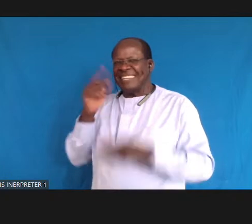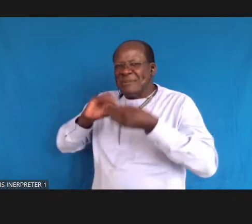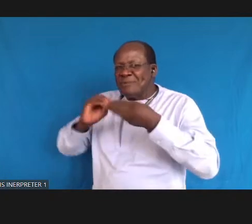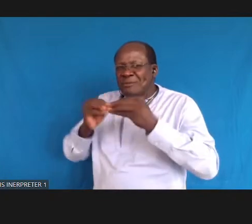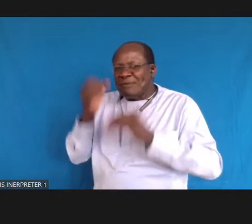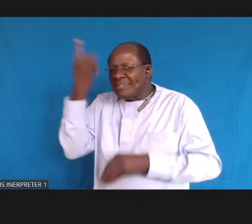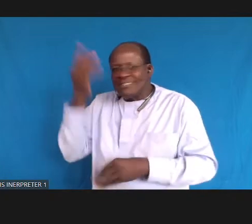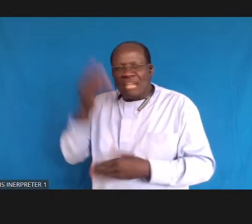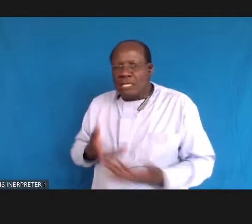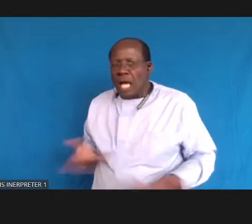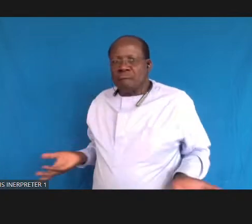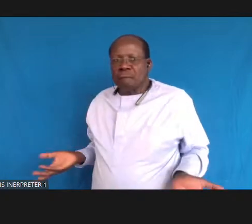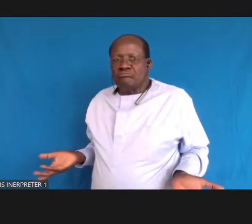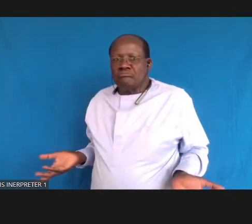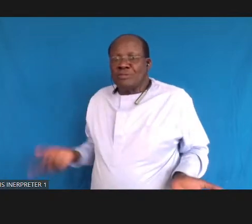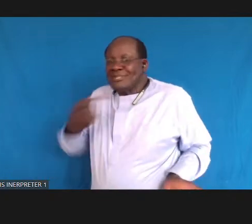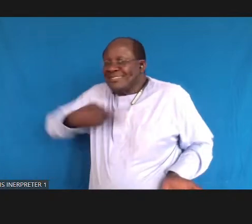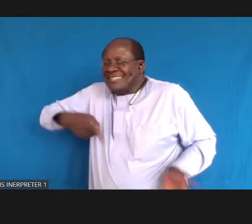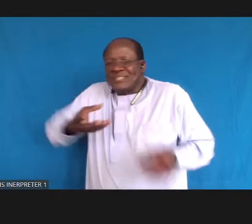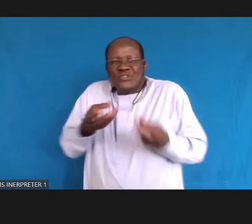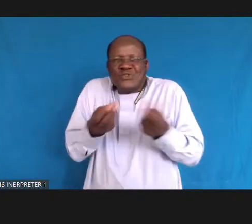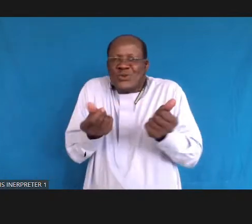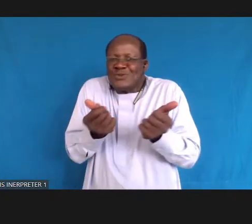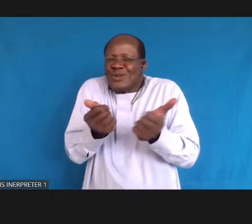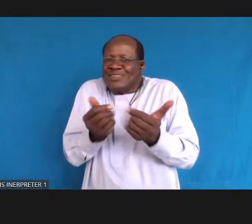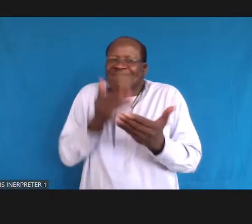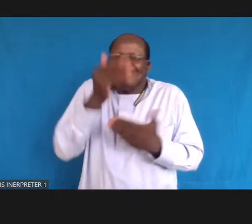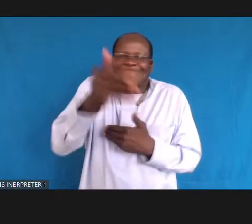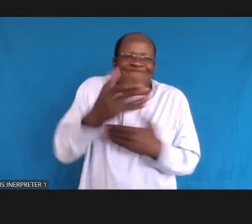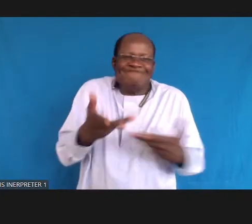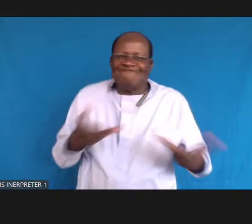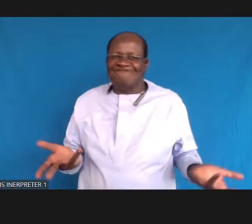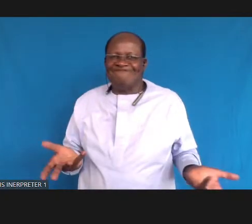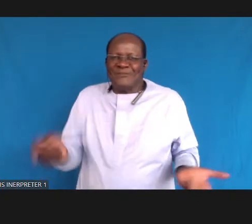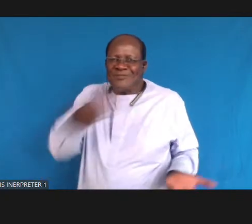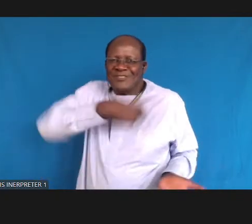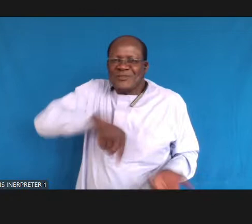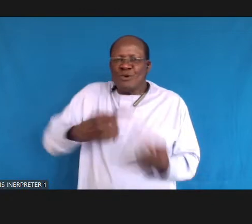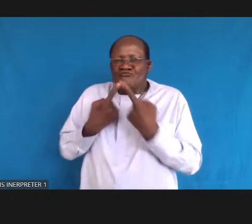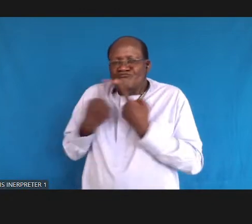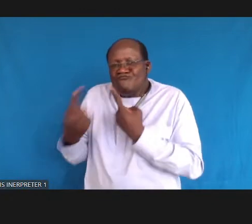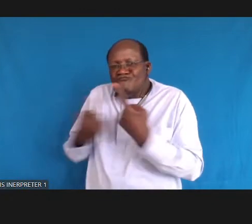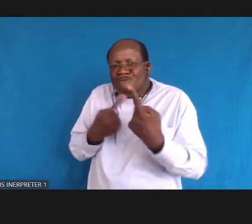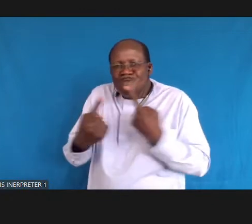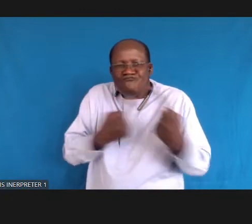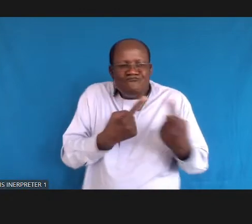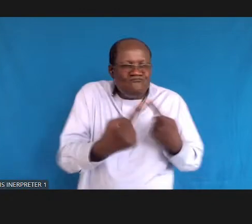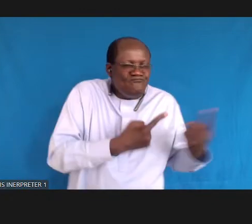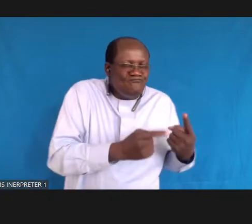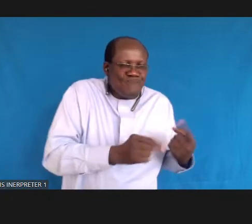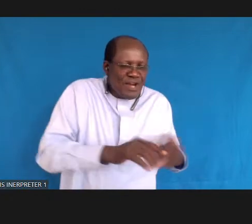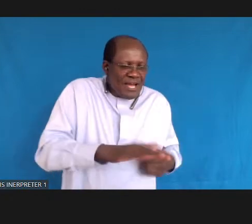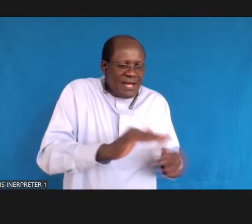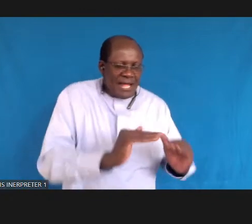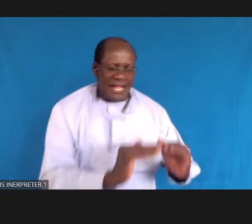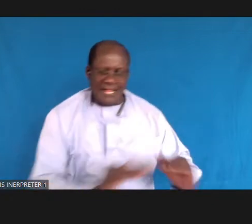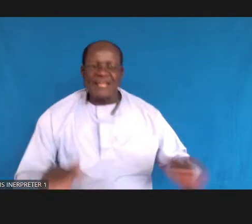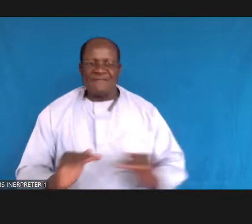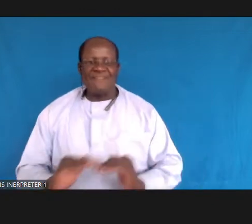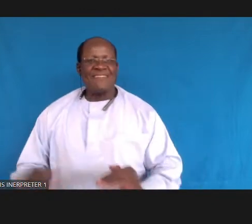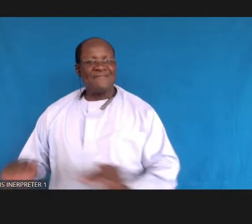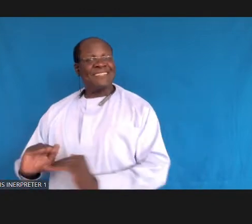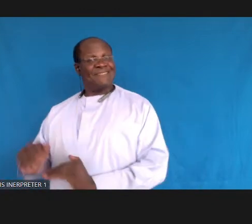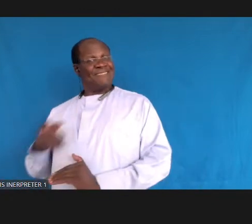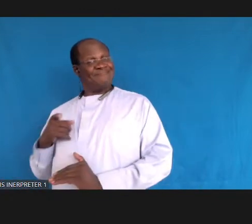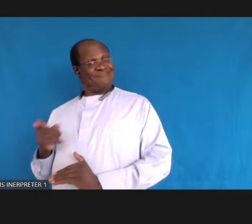going to come up with solutions. So we had conversations with the grassroots level, led by the